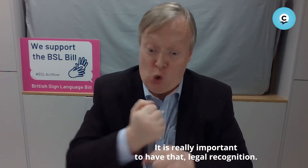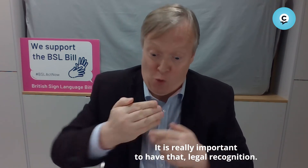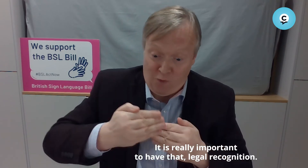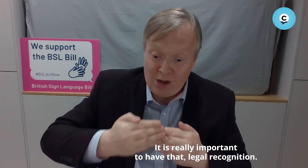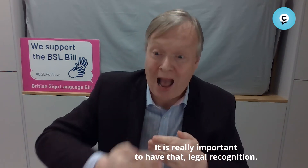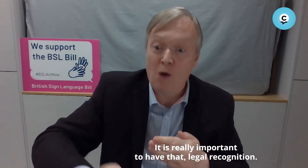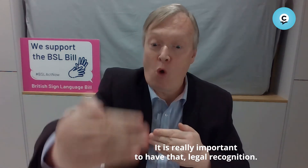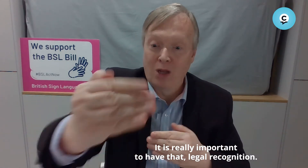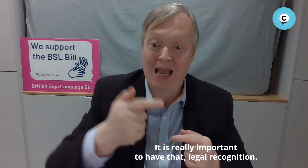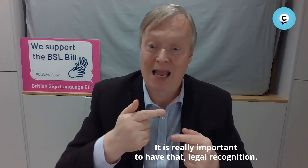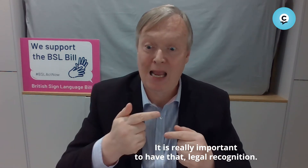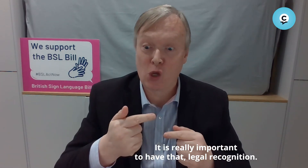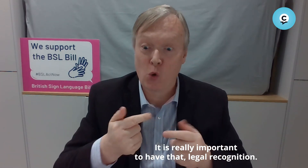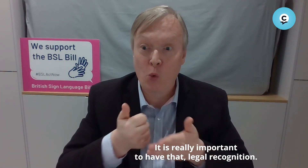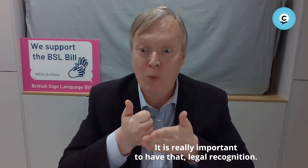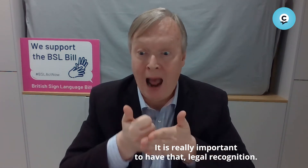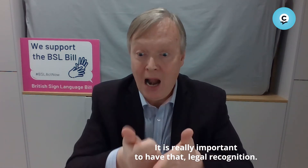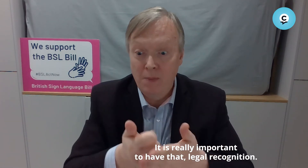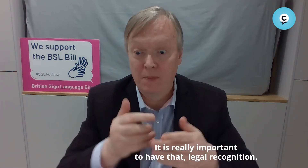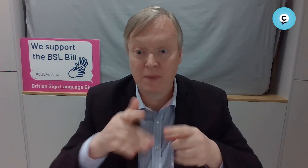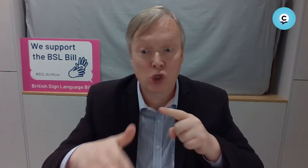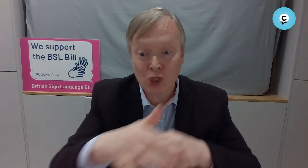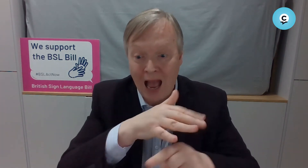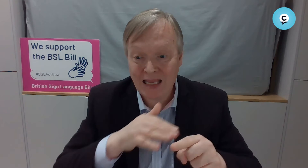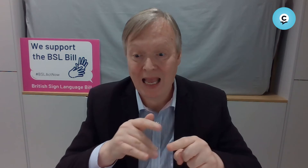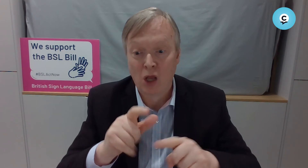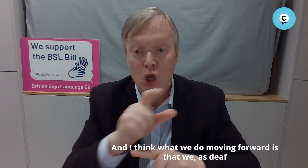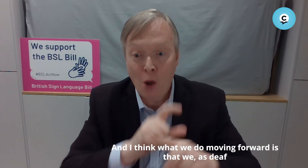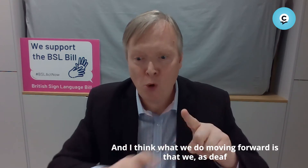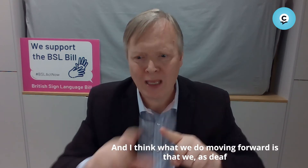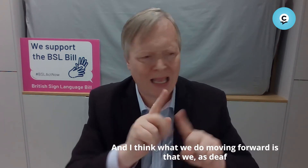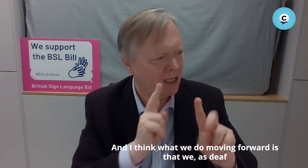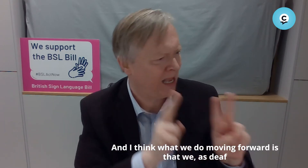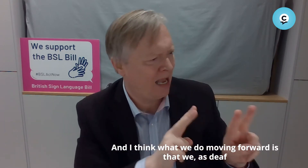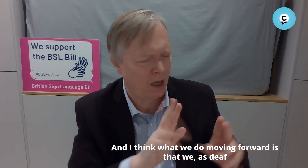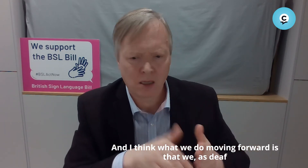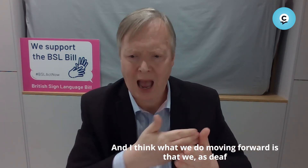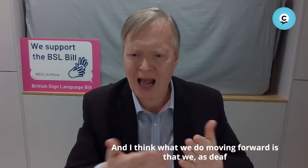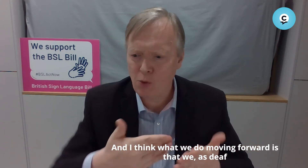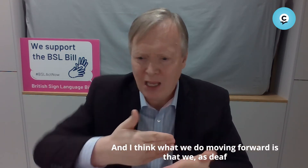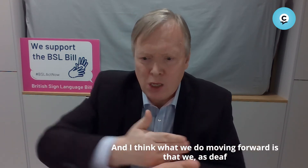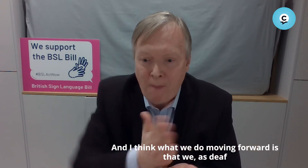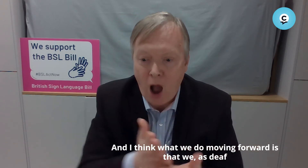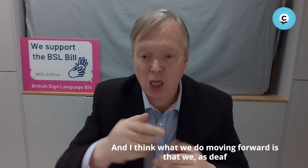really important to have that legal recognition, and I think what we do moving forward is